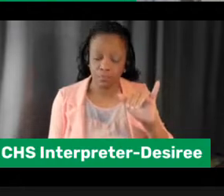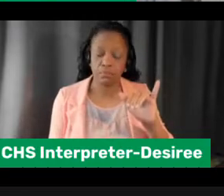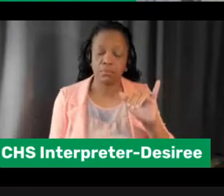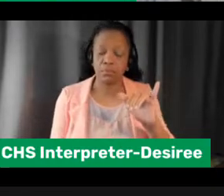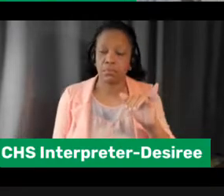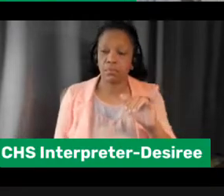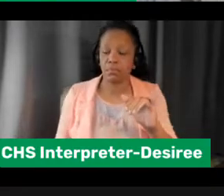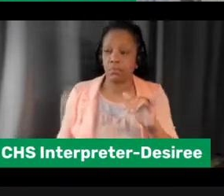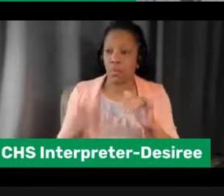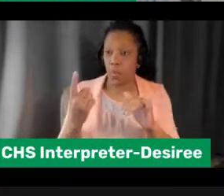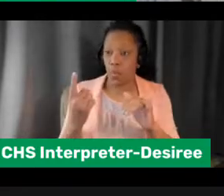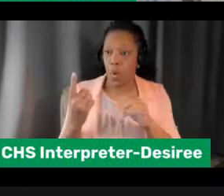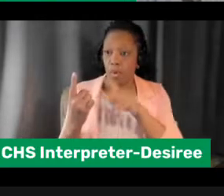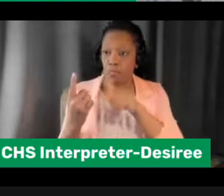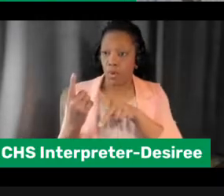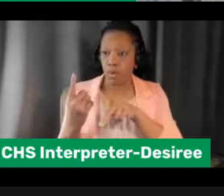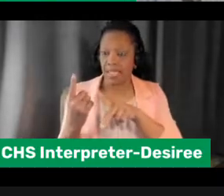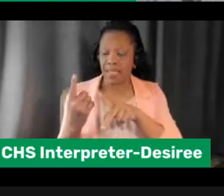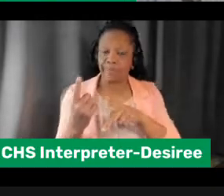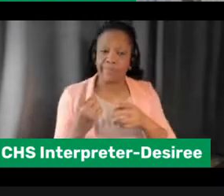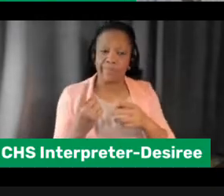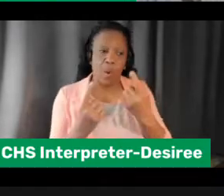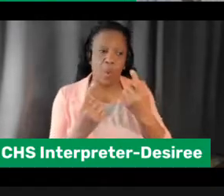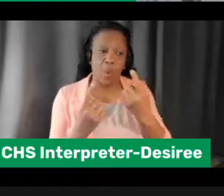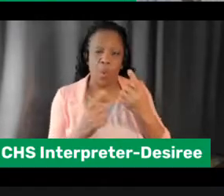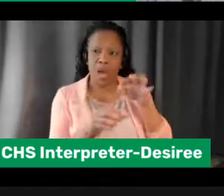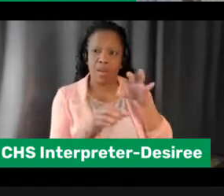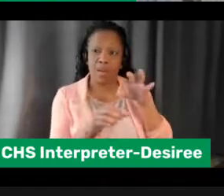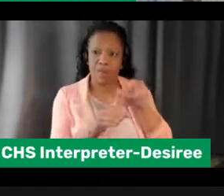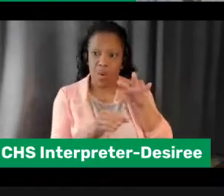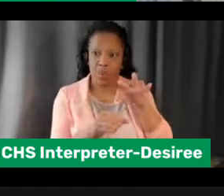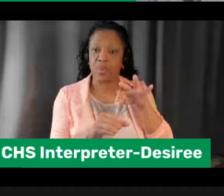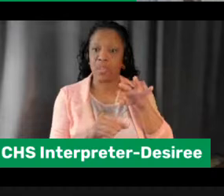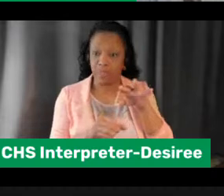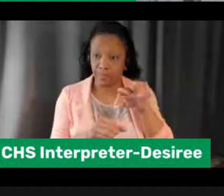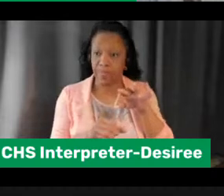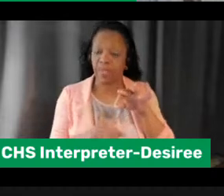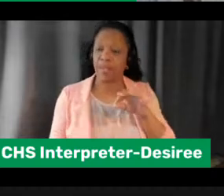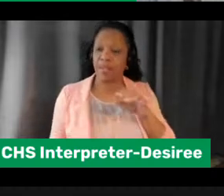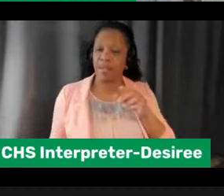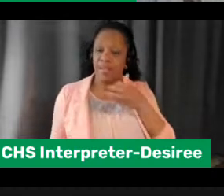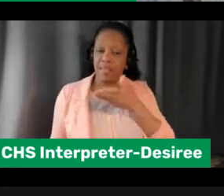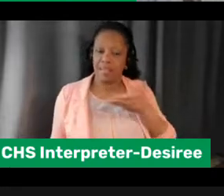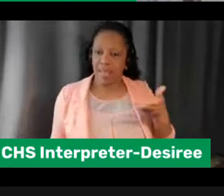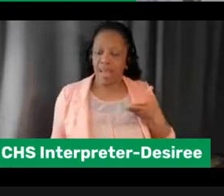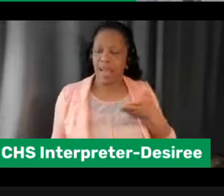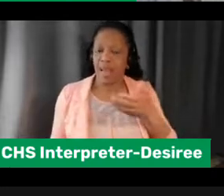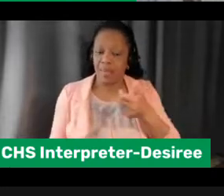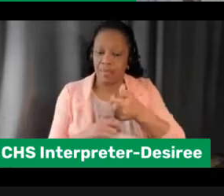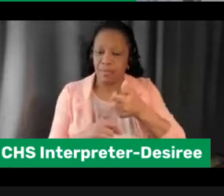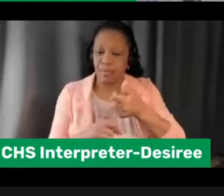one vote by the people who are using them, the stakeholders of those organizations.